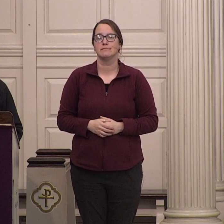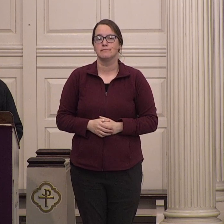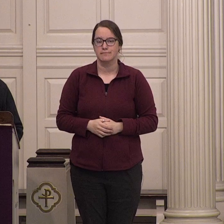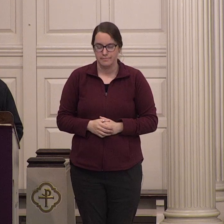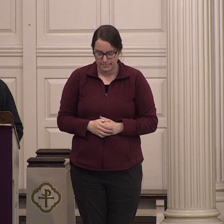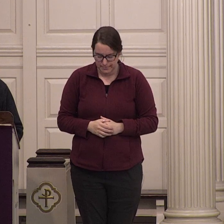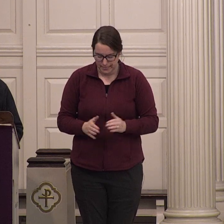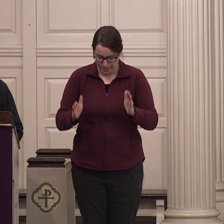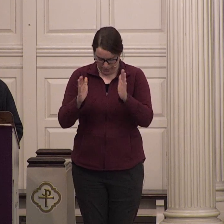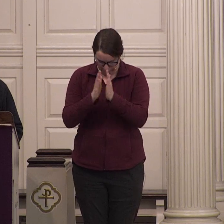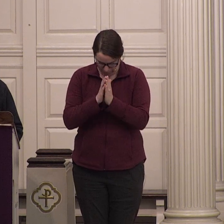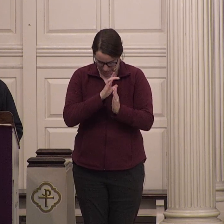We pray to the Lord.